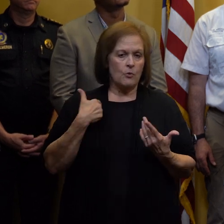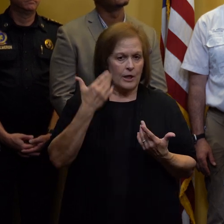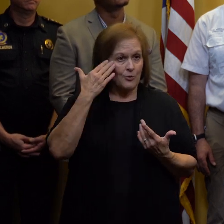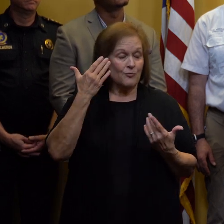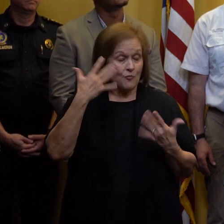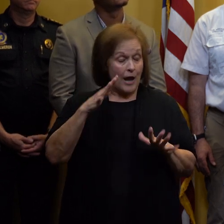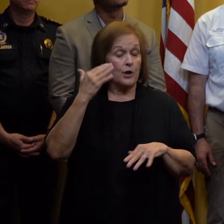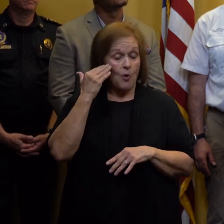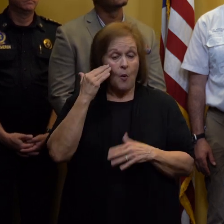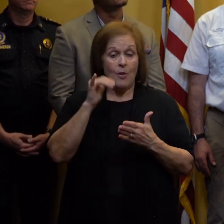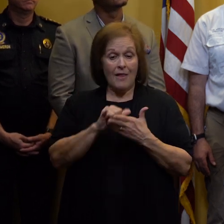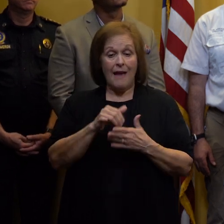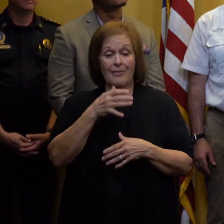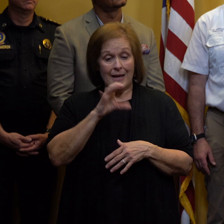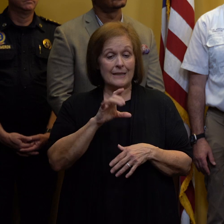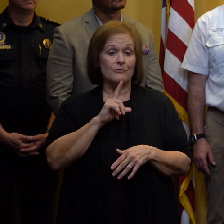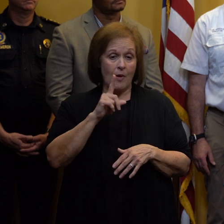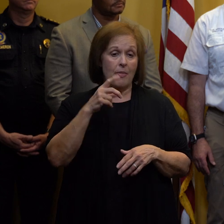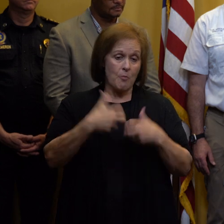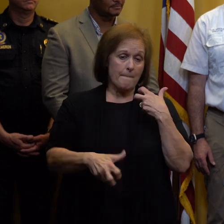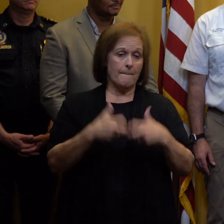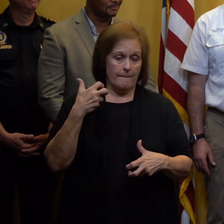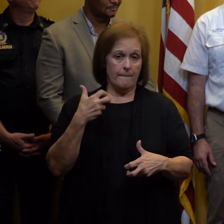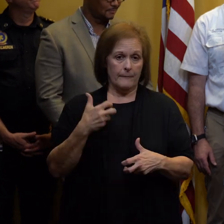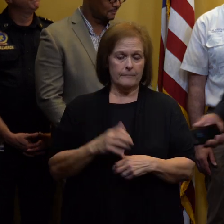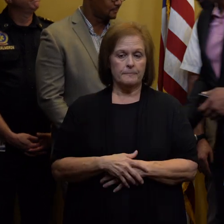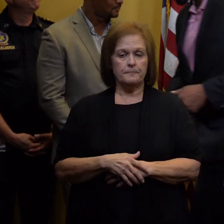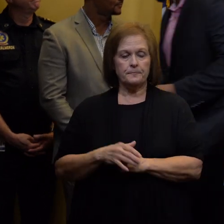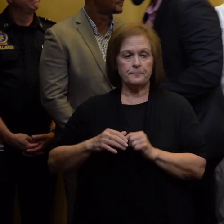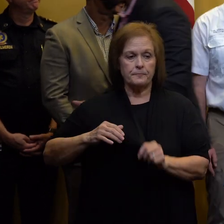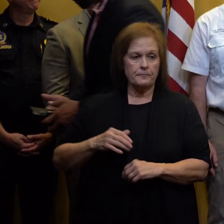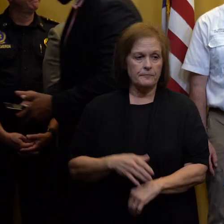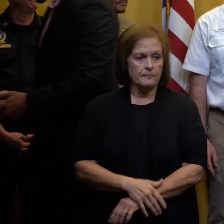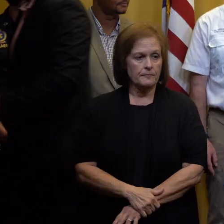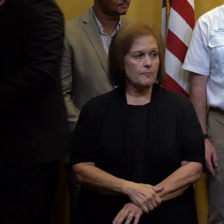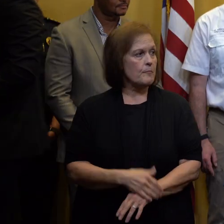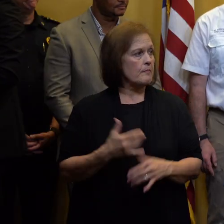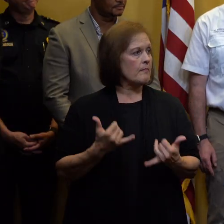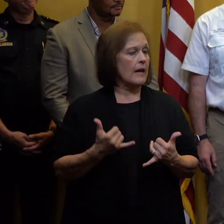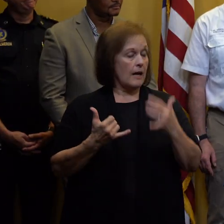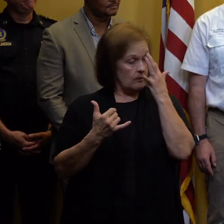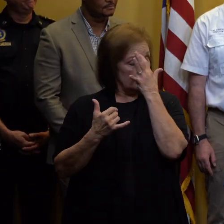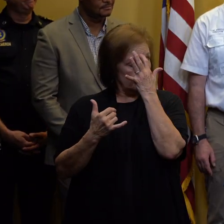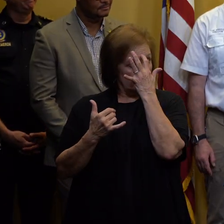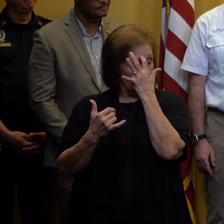the heat is a part of that problem. Thank you, Madam Mayor. Thank you, Nate. Thank you very much. And I'm going to